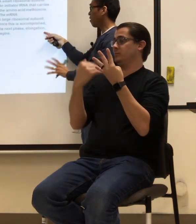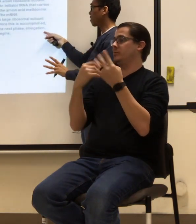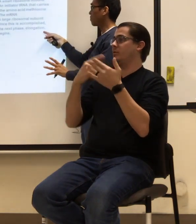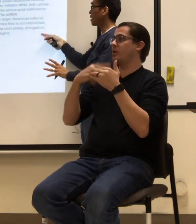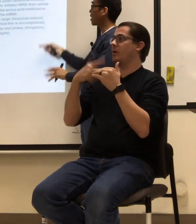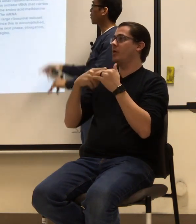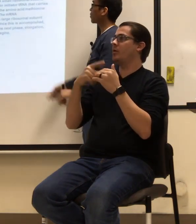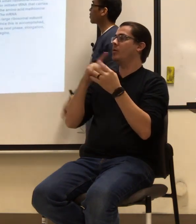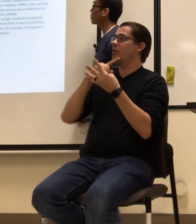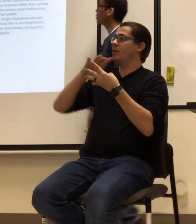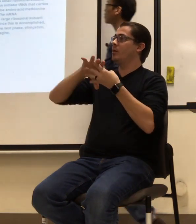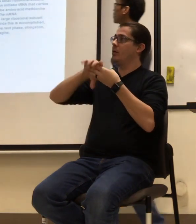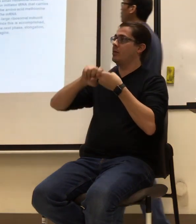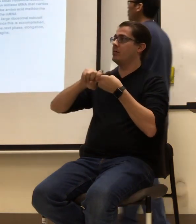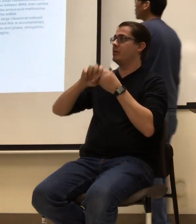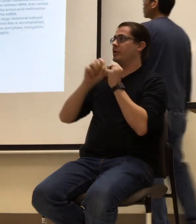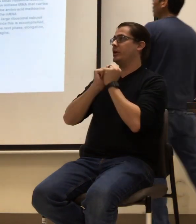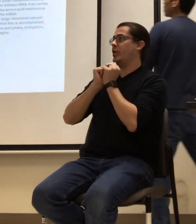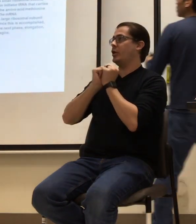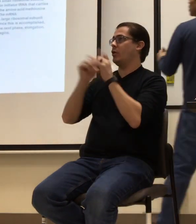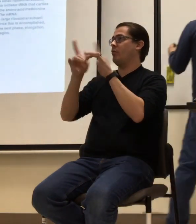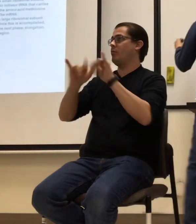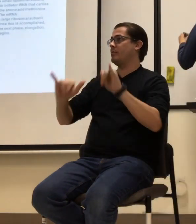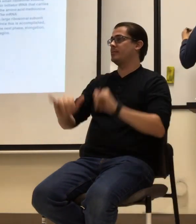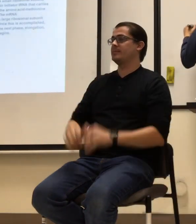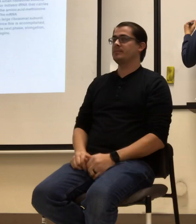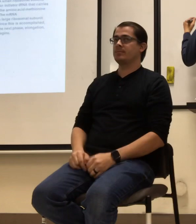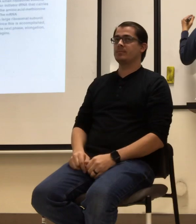actually all come together.